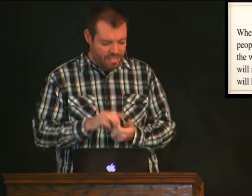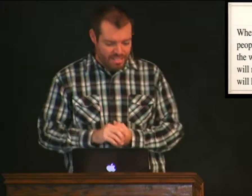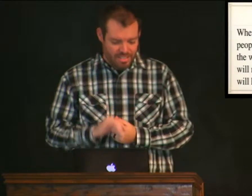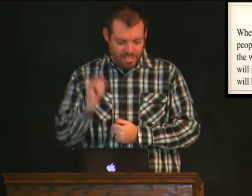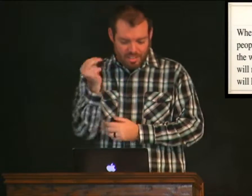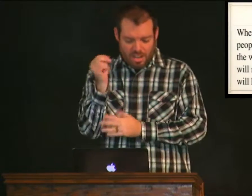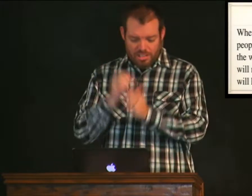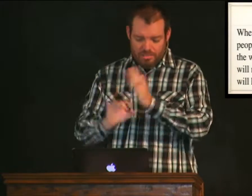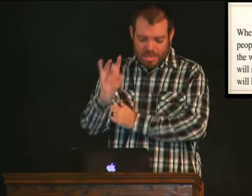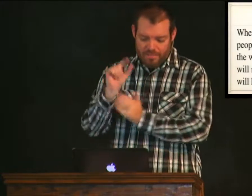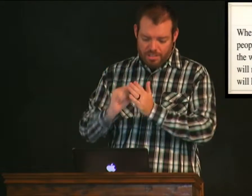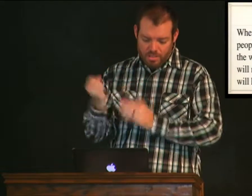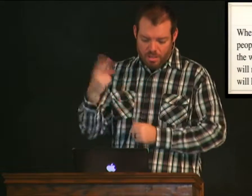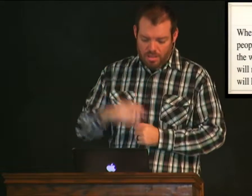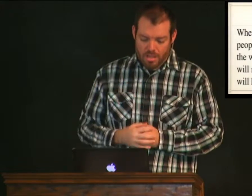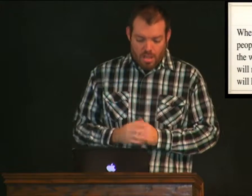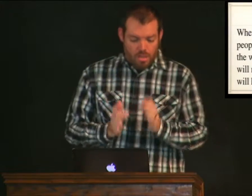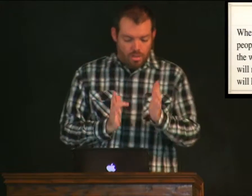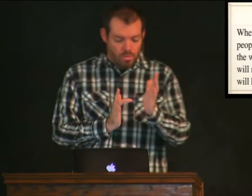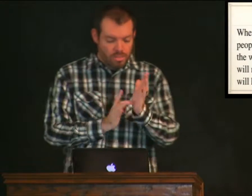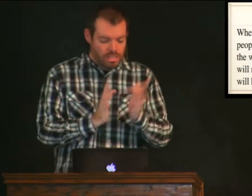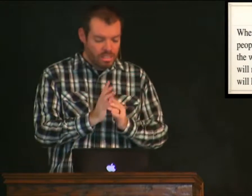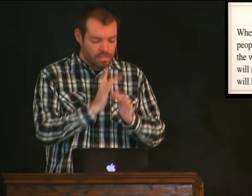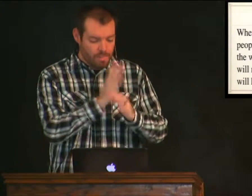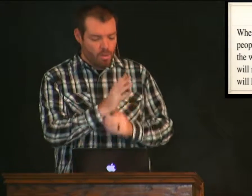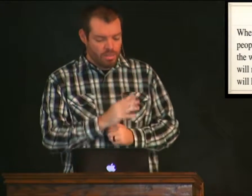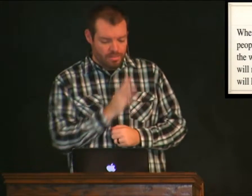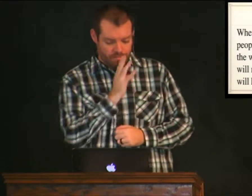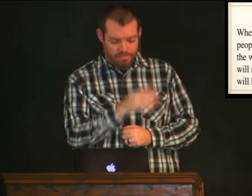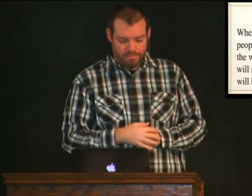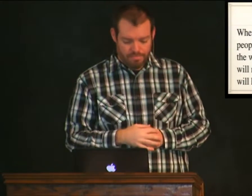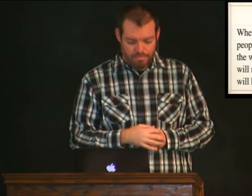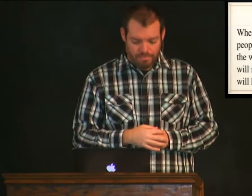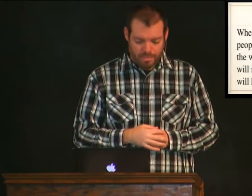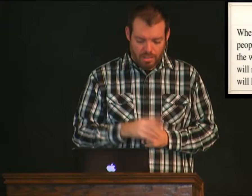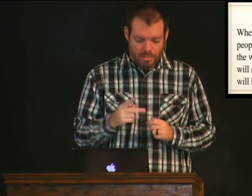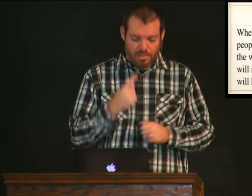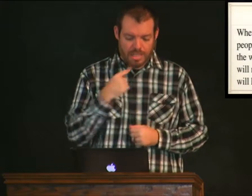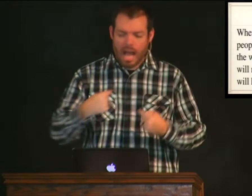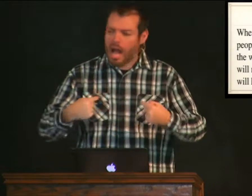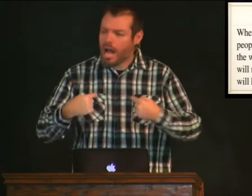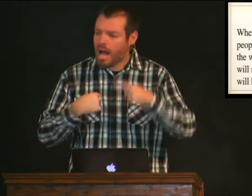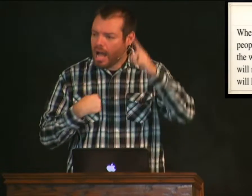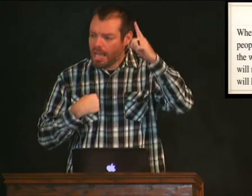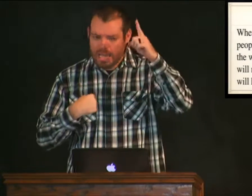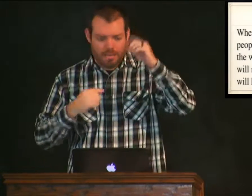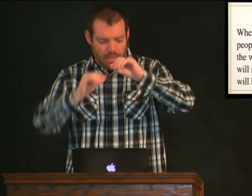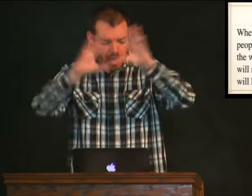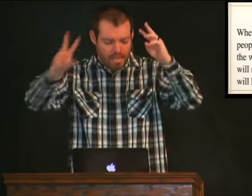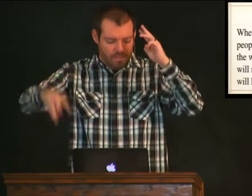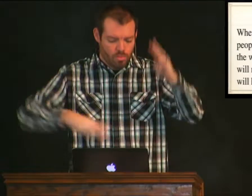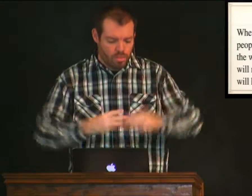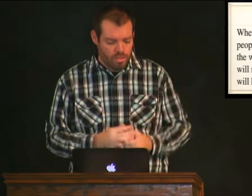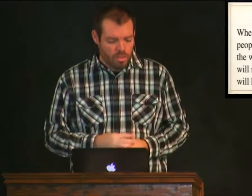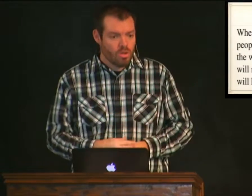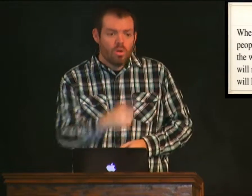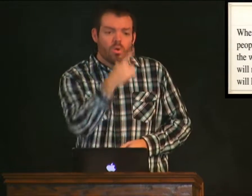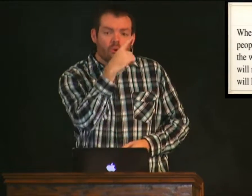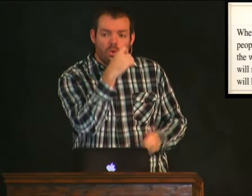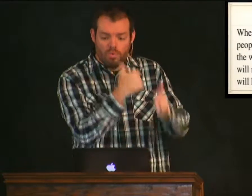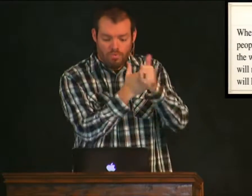Jesus said this. John chapter 8, verse 12. Jesus spoke to people and said, I am the light of the